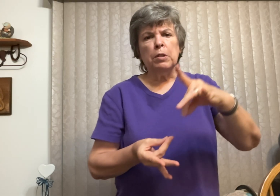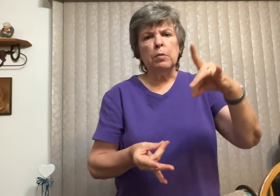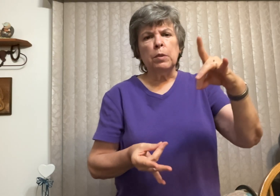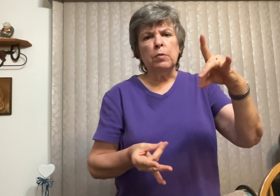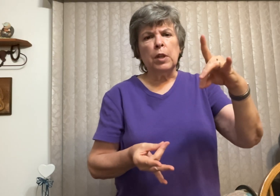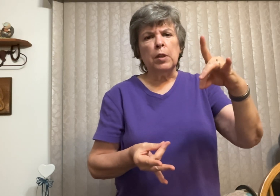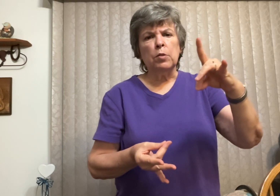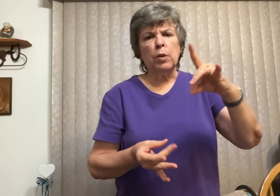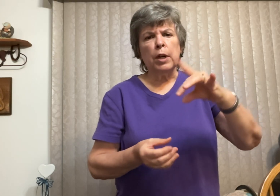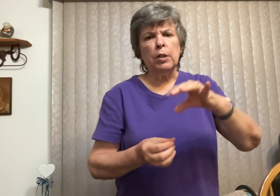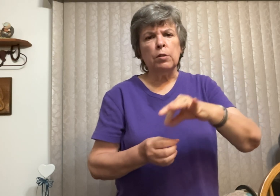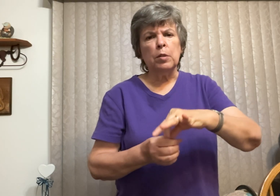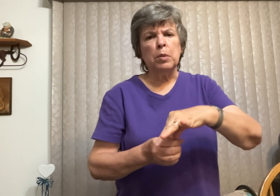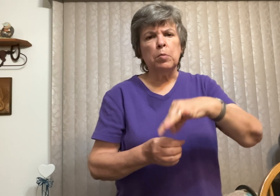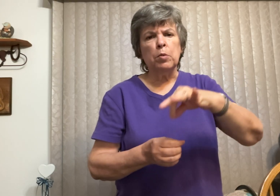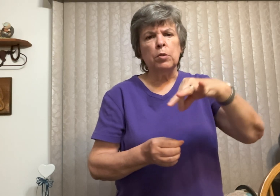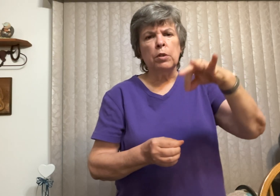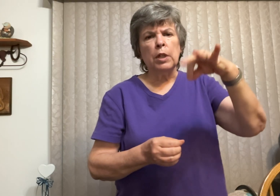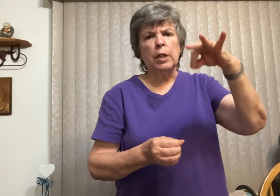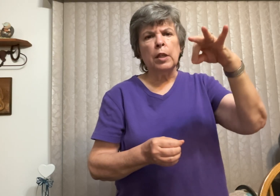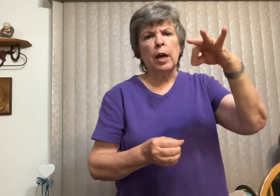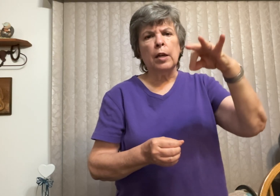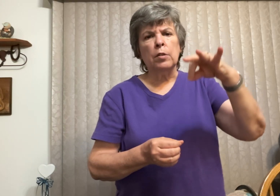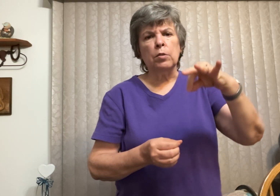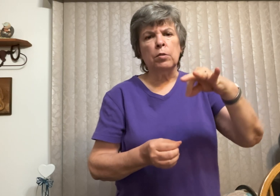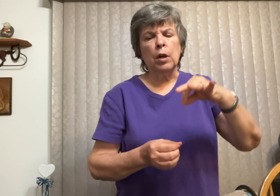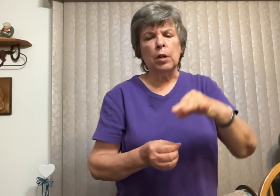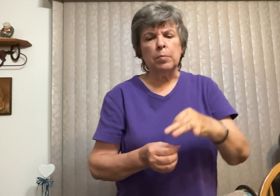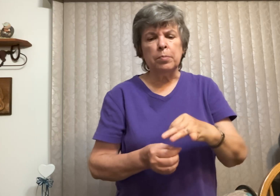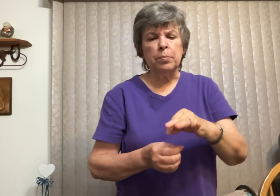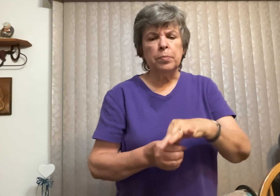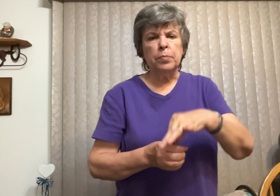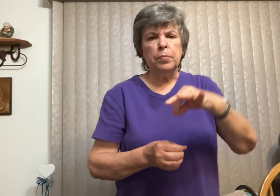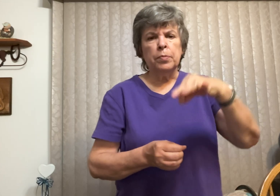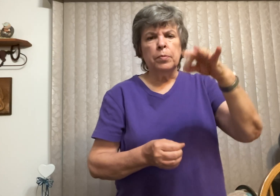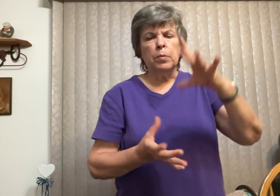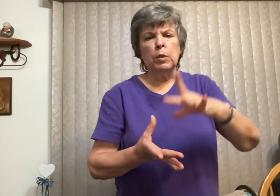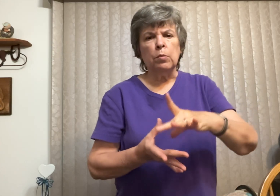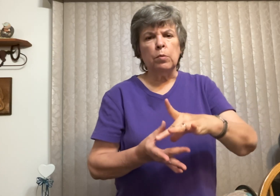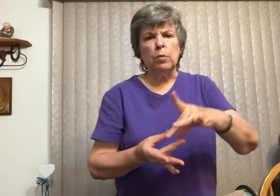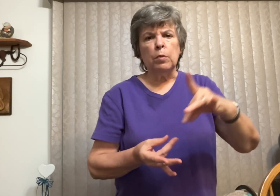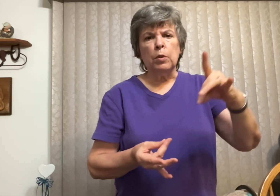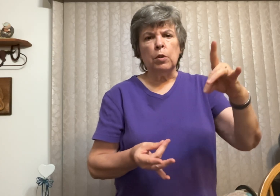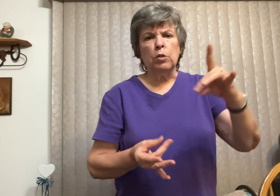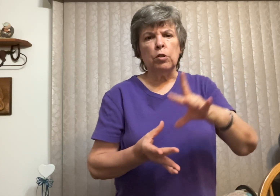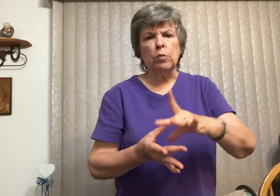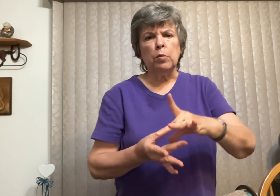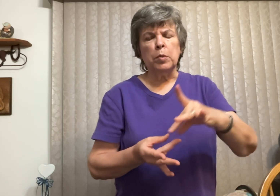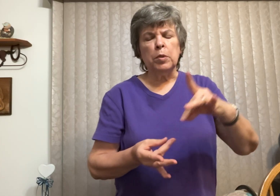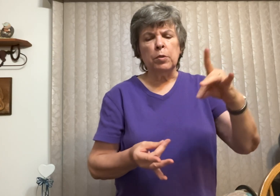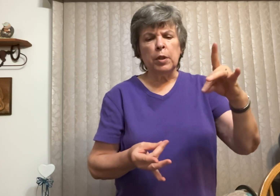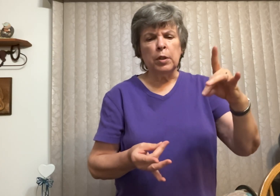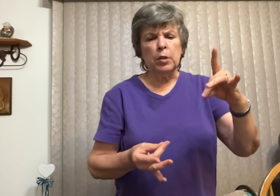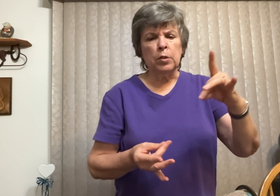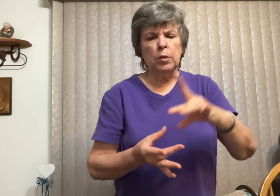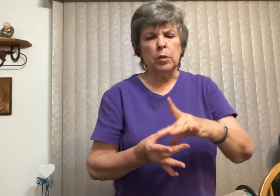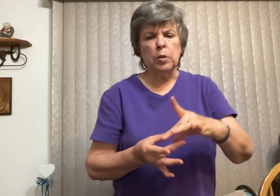Spirit, we've done this way. I know some people do it like that, but at our church we've been doing this.